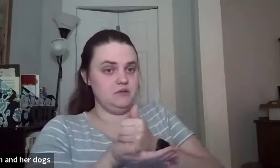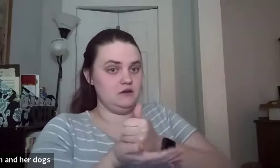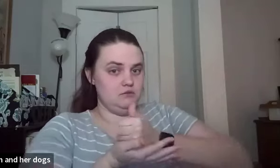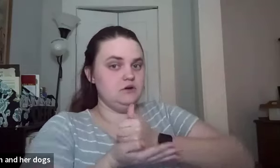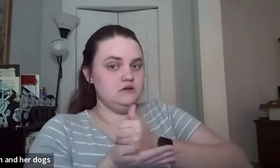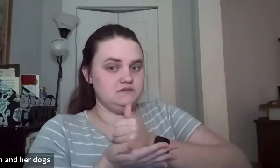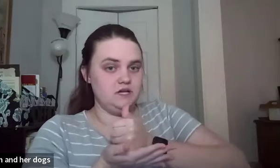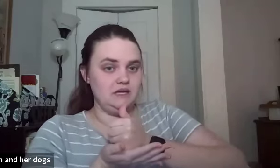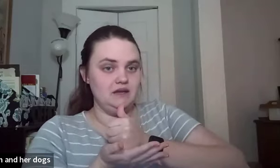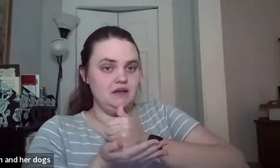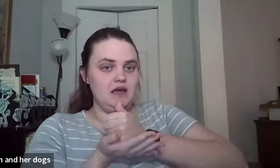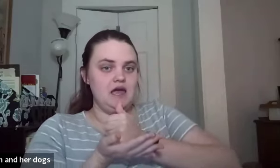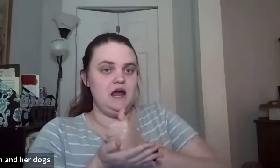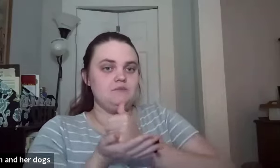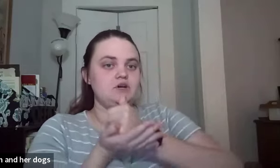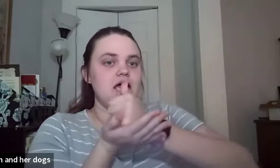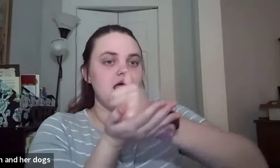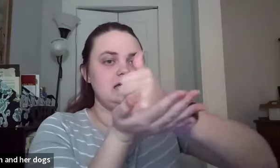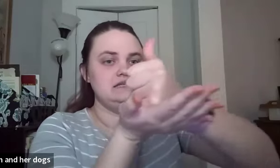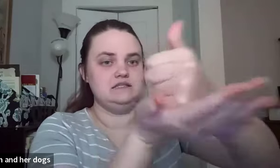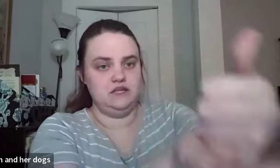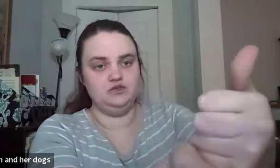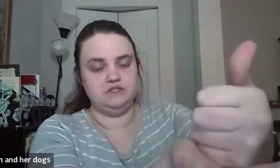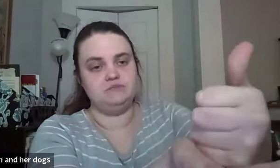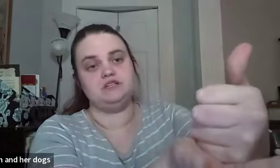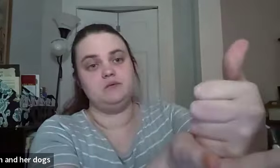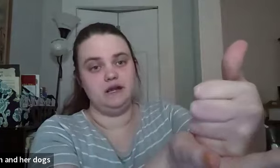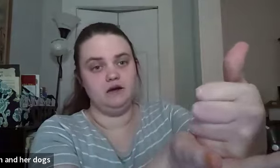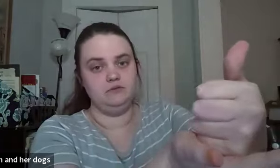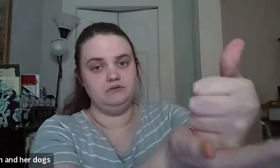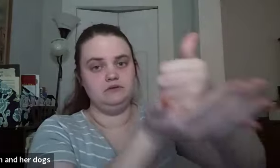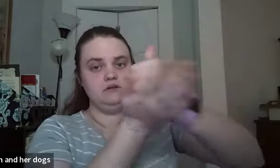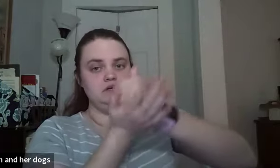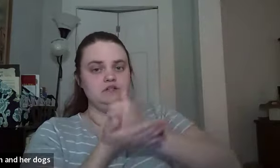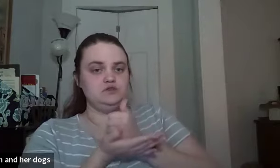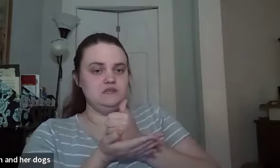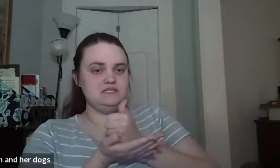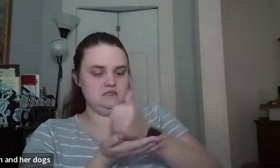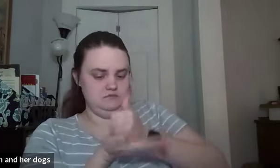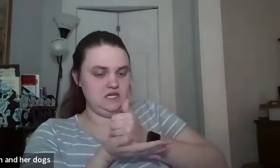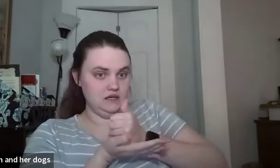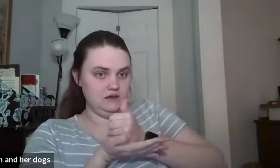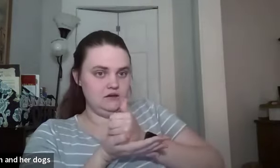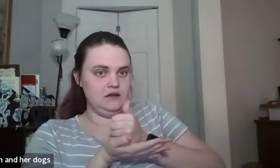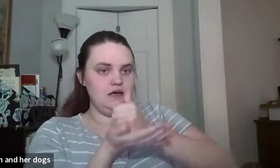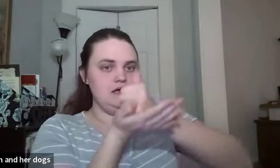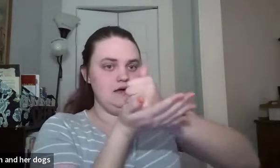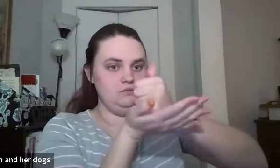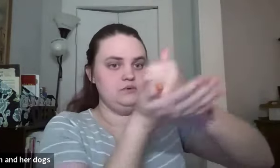like real close in front of me. And I'm going to hand it like towards the person I want to help. So this is me